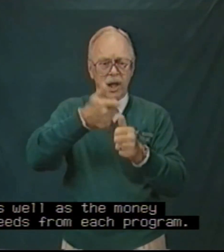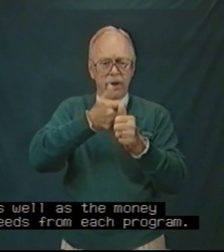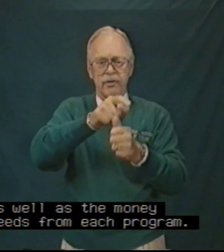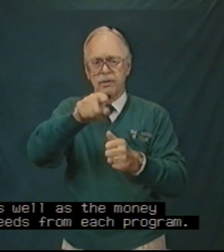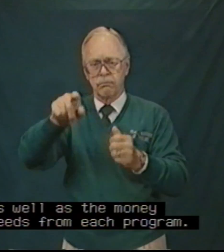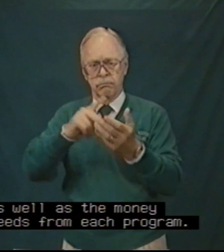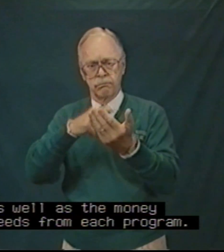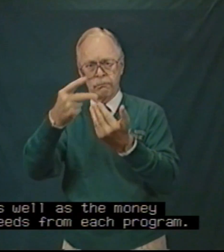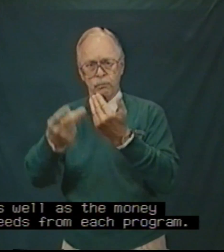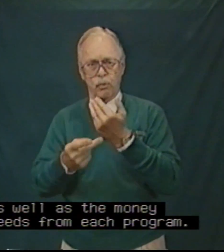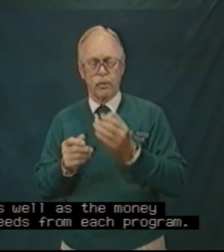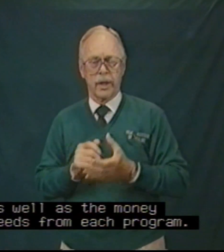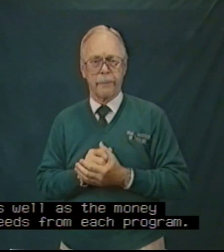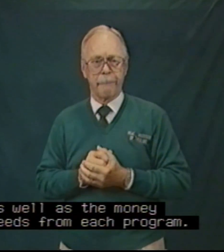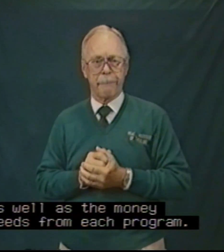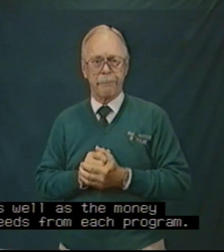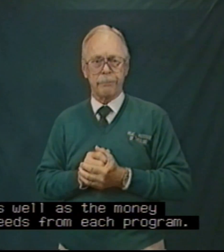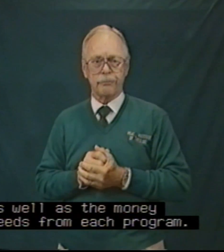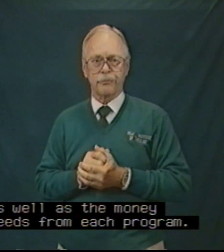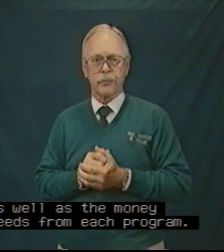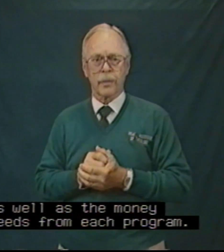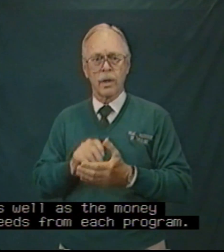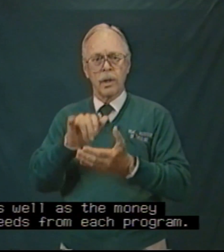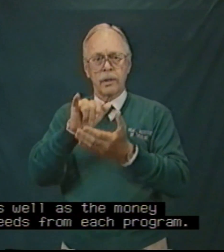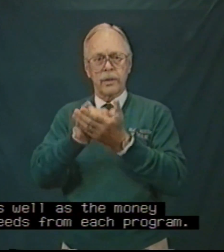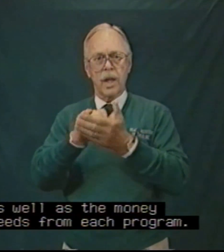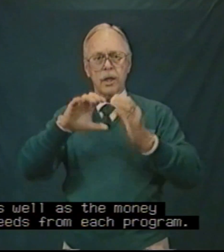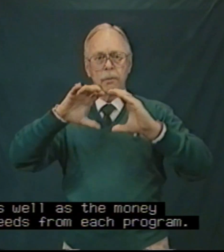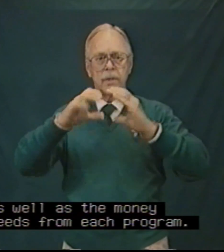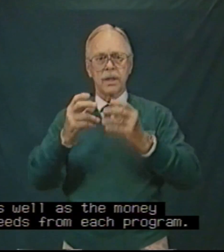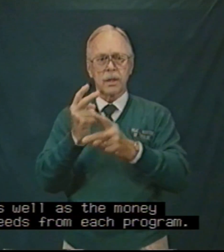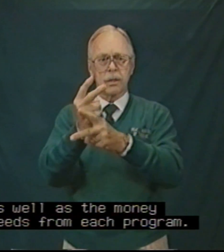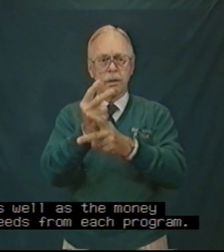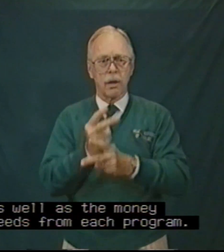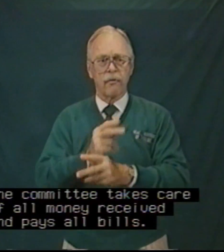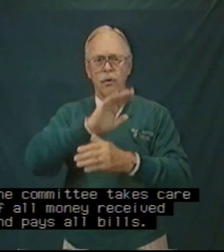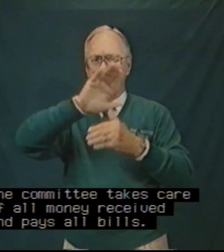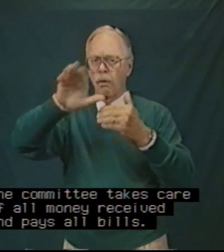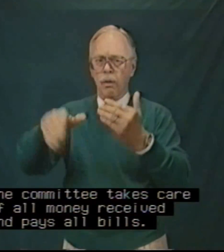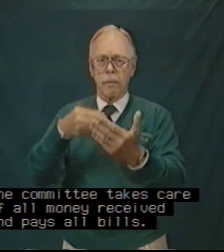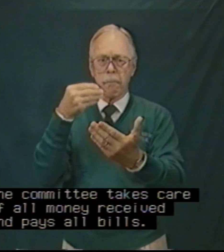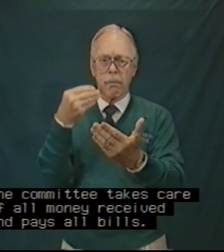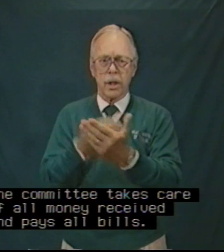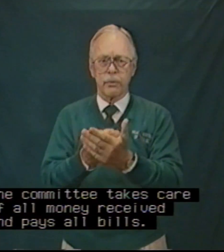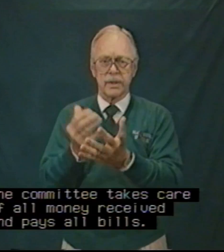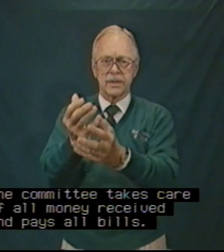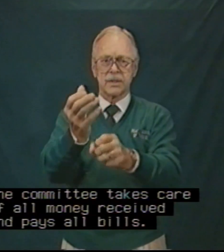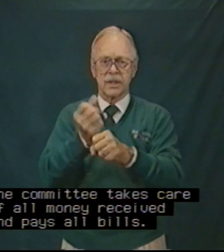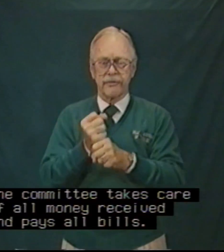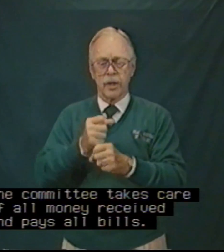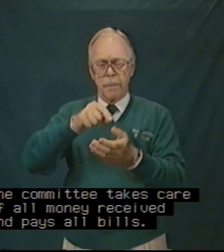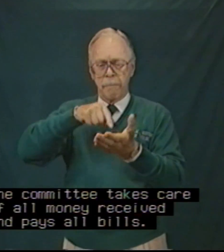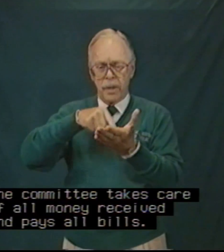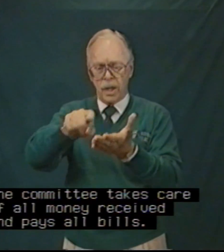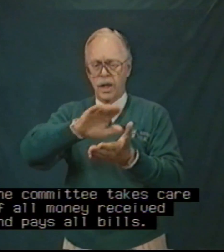The committee takes care of all the money received and pays all bills. It arranges to invest money appropriately.